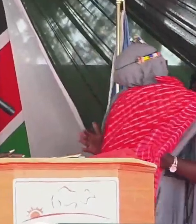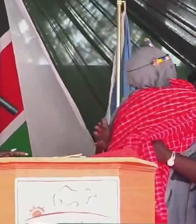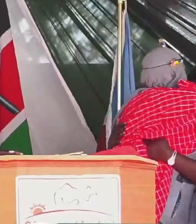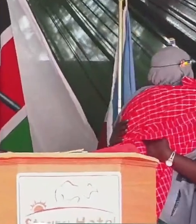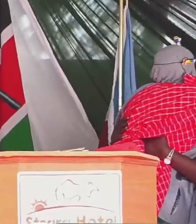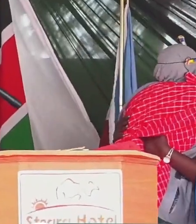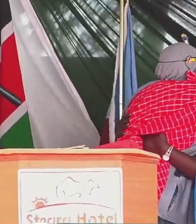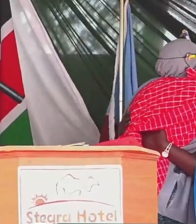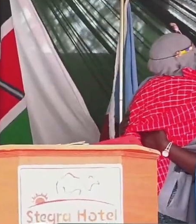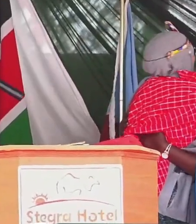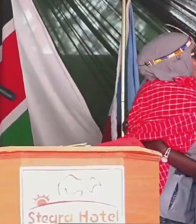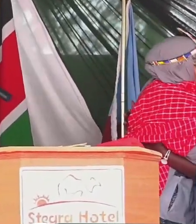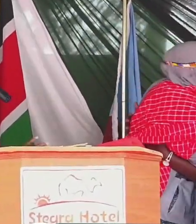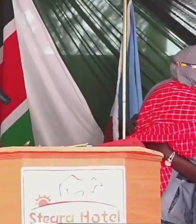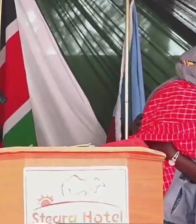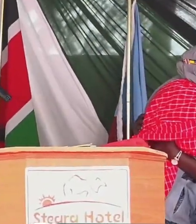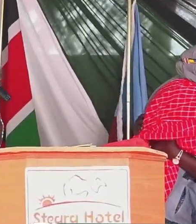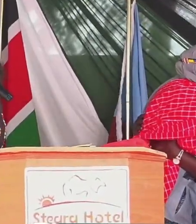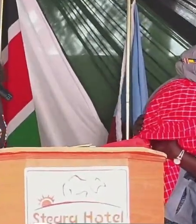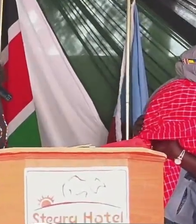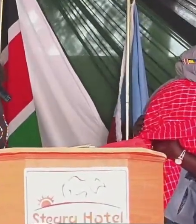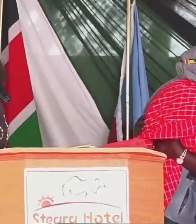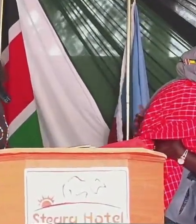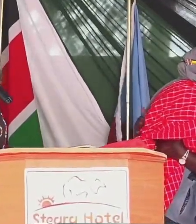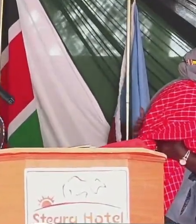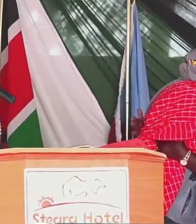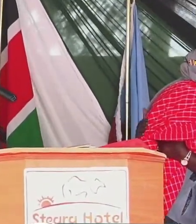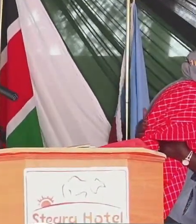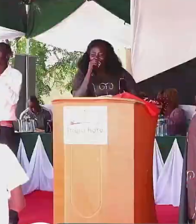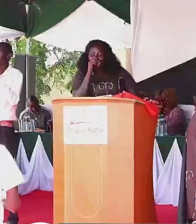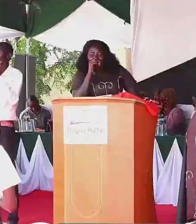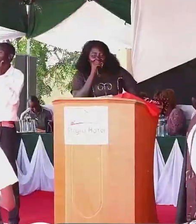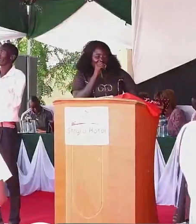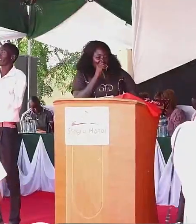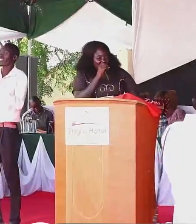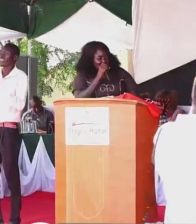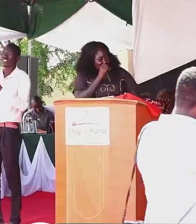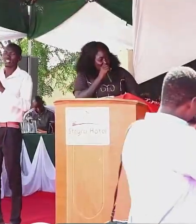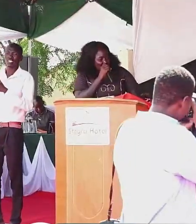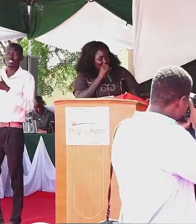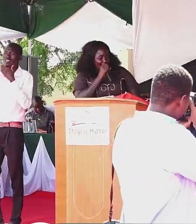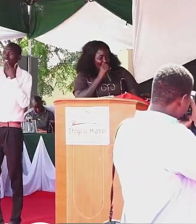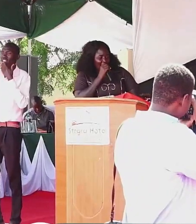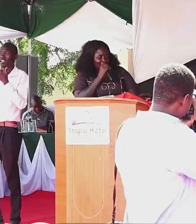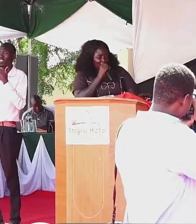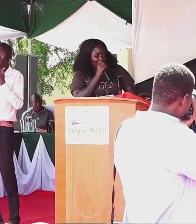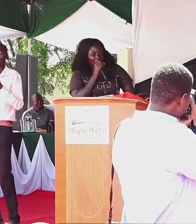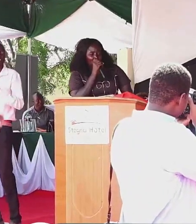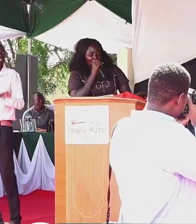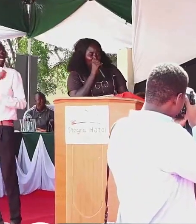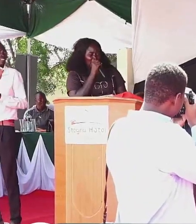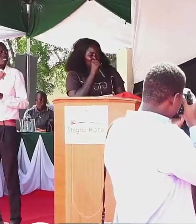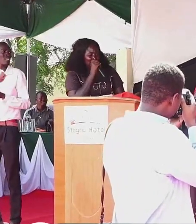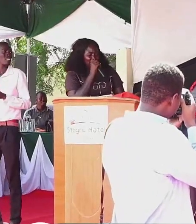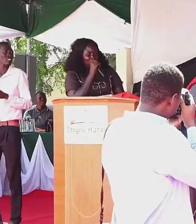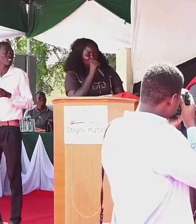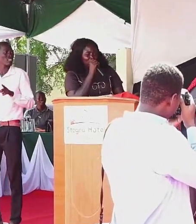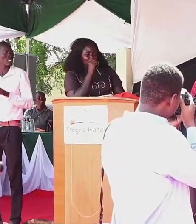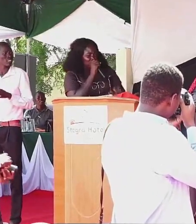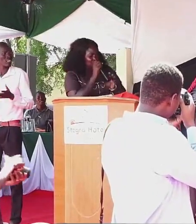Asante, alhamdulillah. Nasema alhamdulillah. Haya. Alafu pia kuna huku leso.